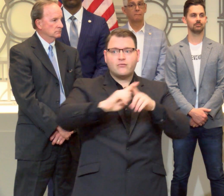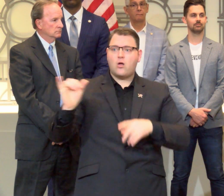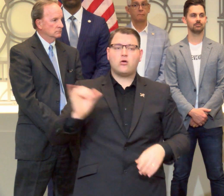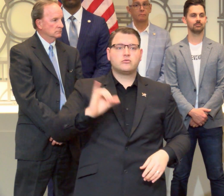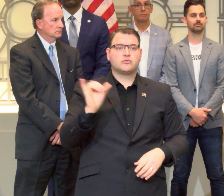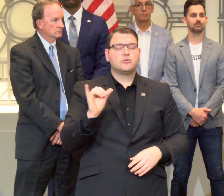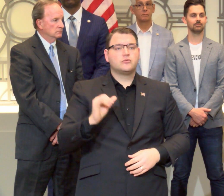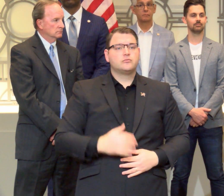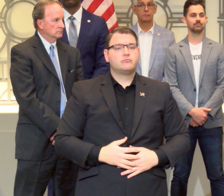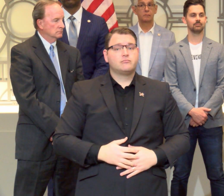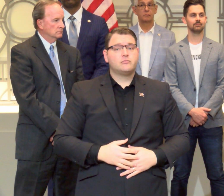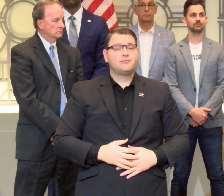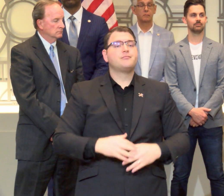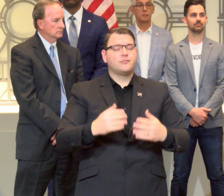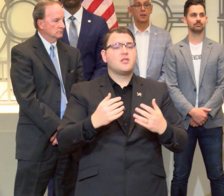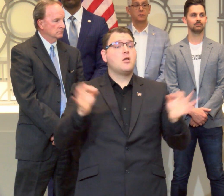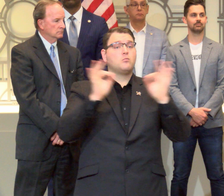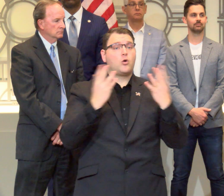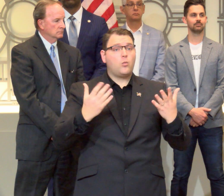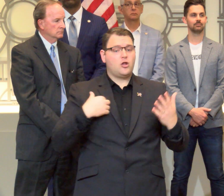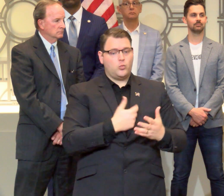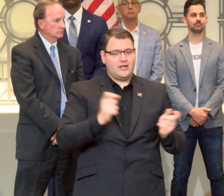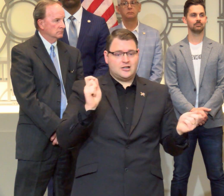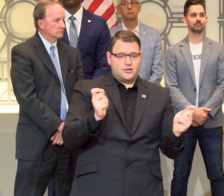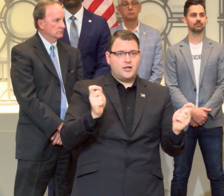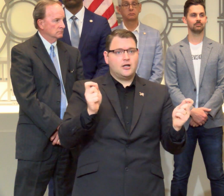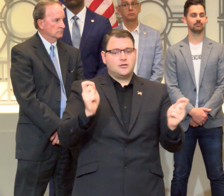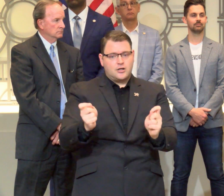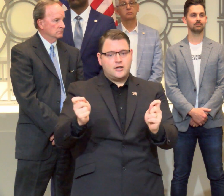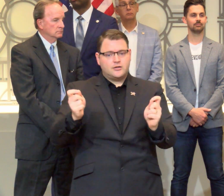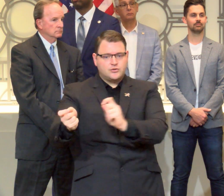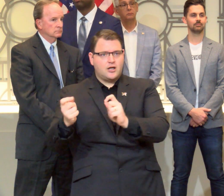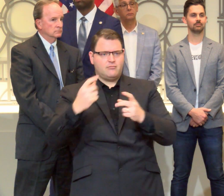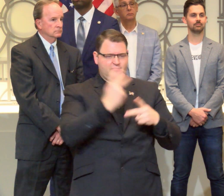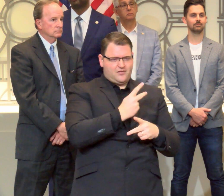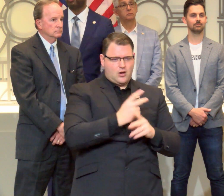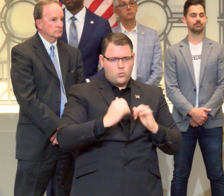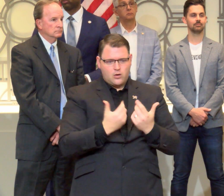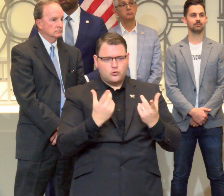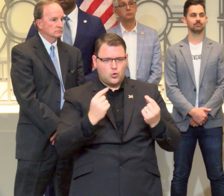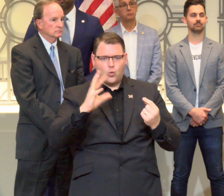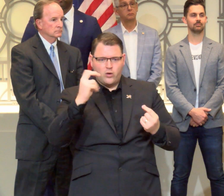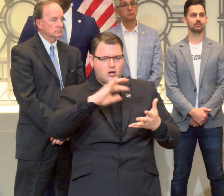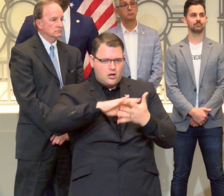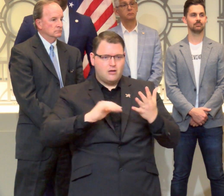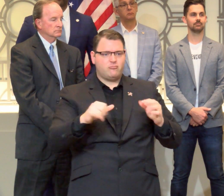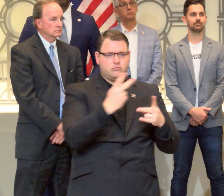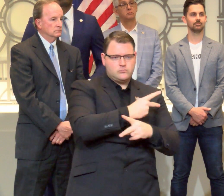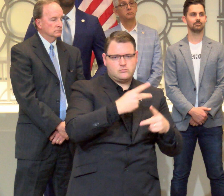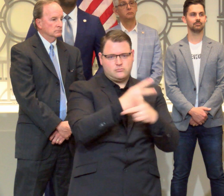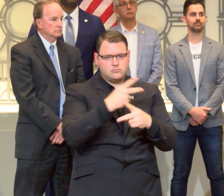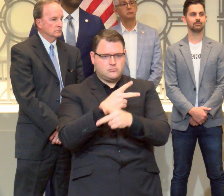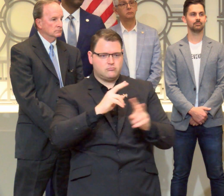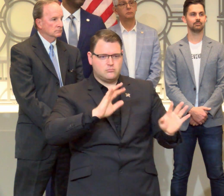And because it's important to, as I've said, we have to manage not only our physical presence being, but we